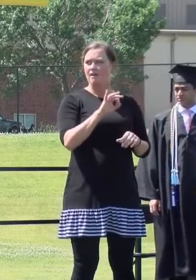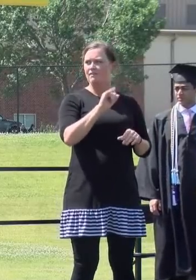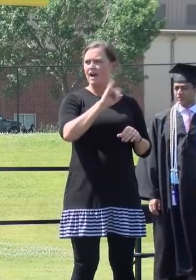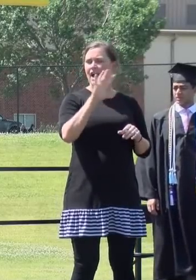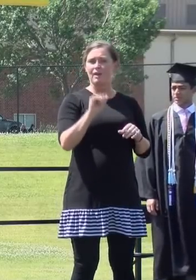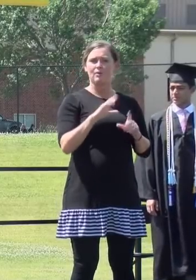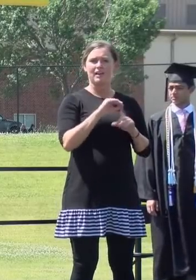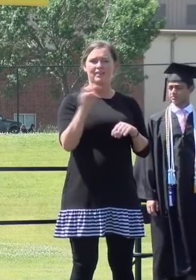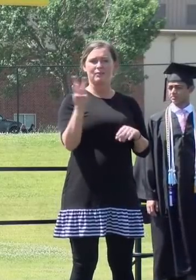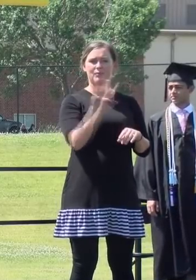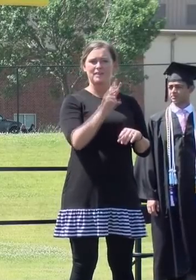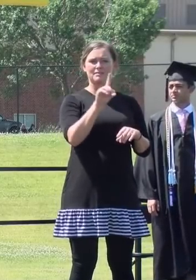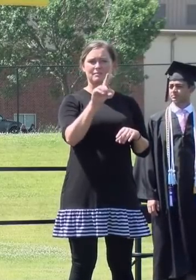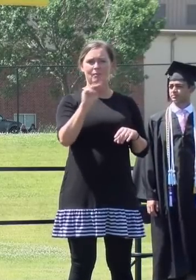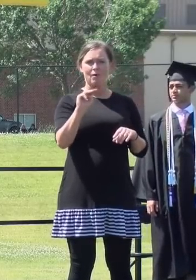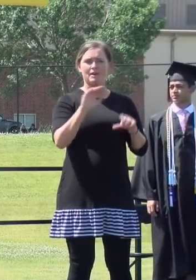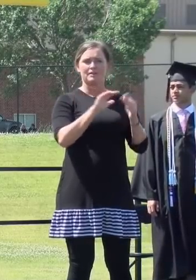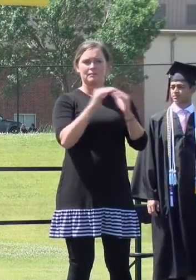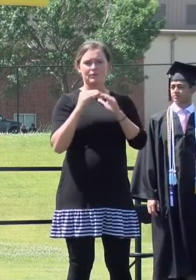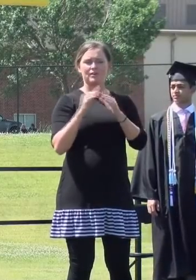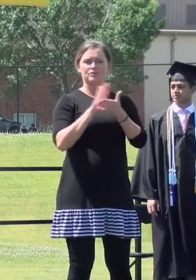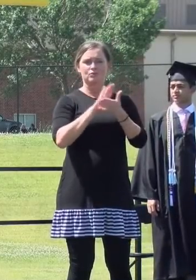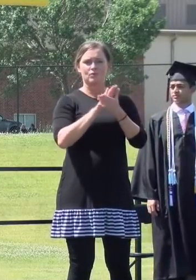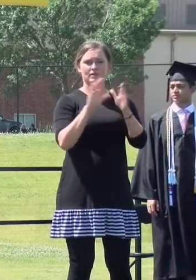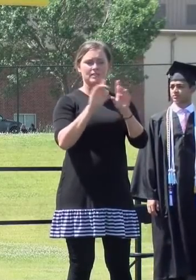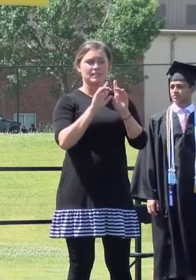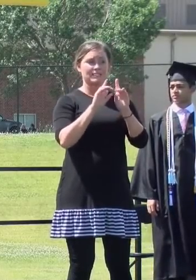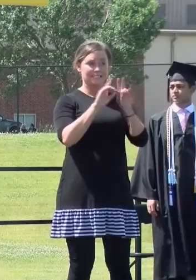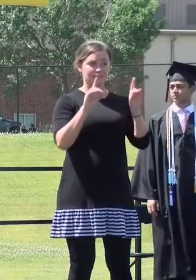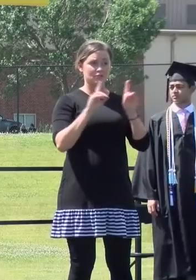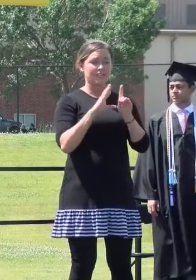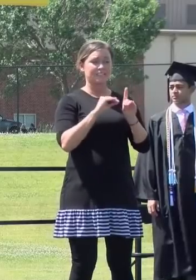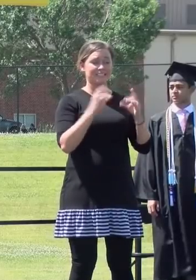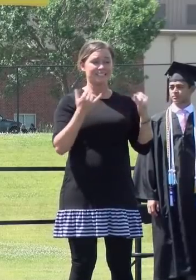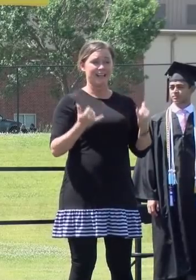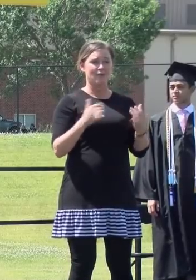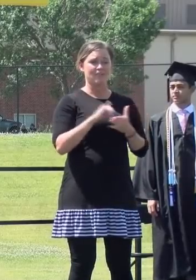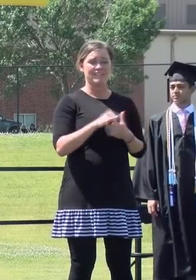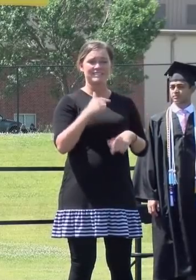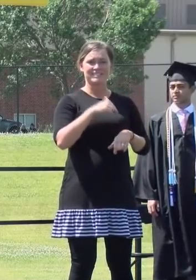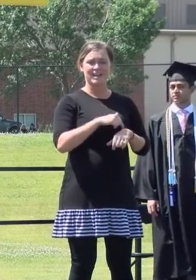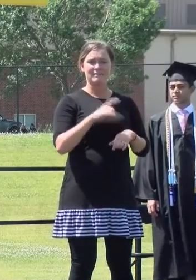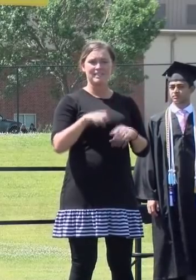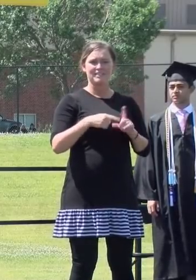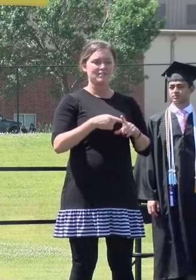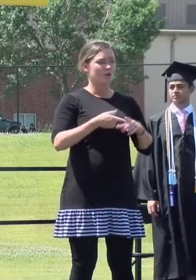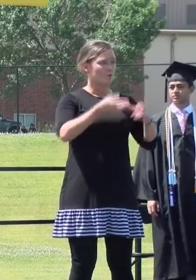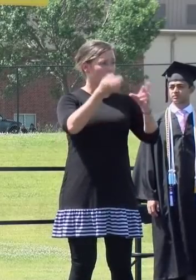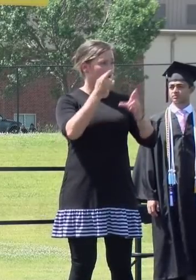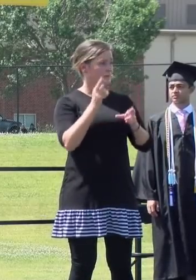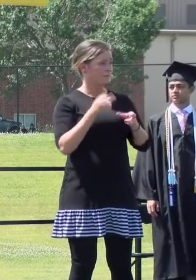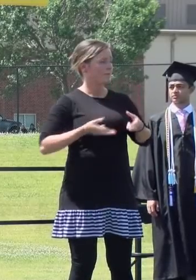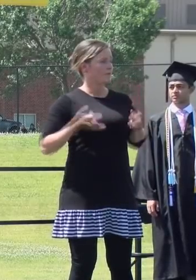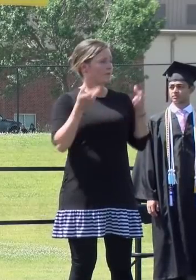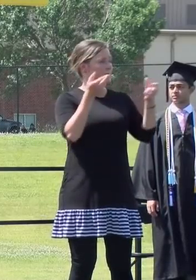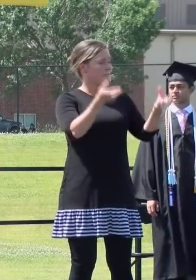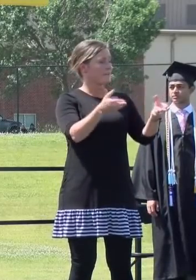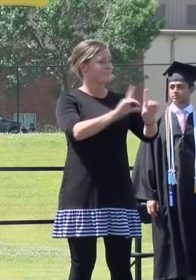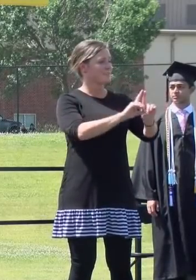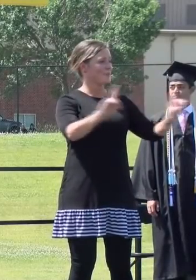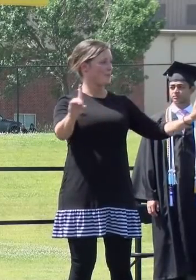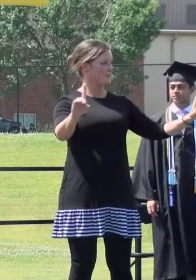and the West Des Moines Community School District, and at this time recommend the awarding of